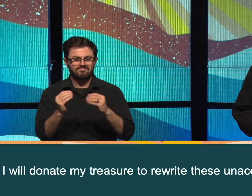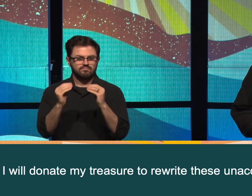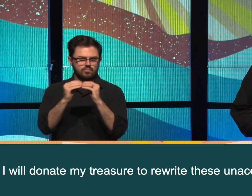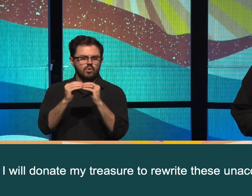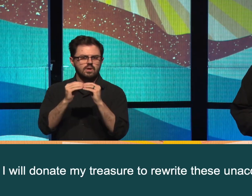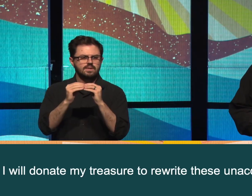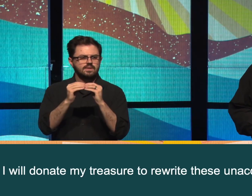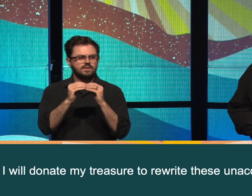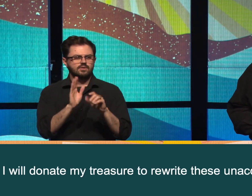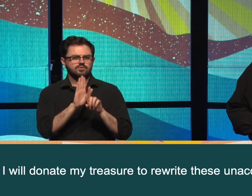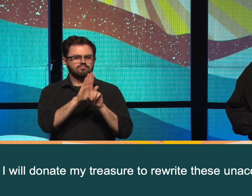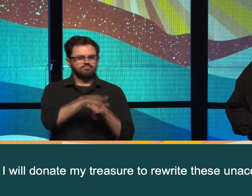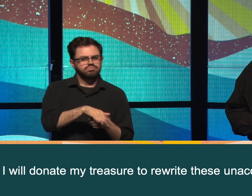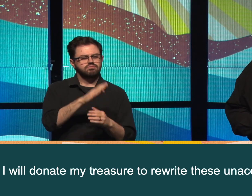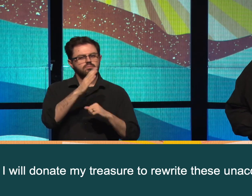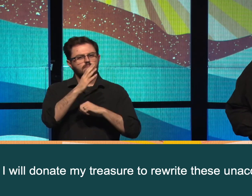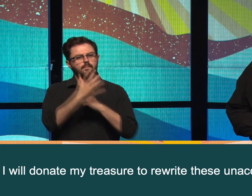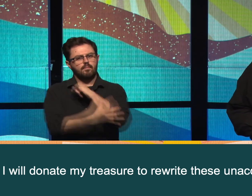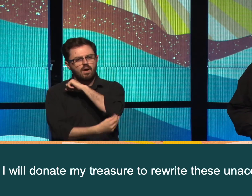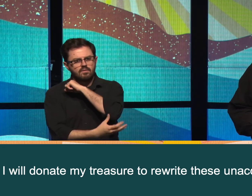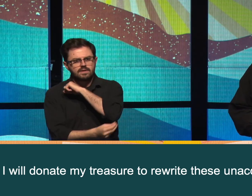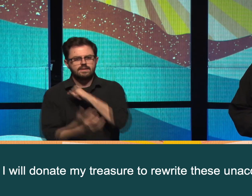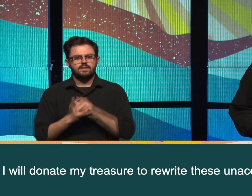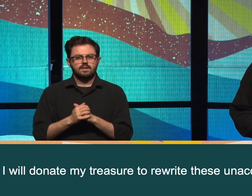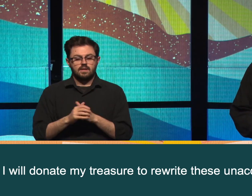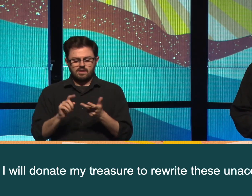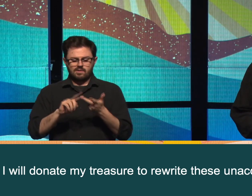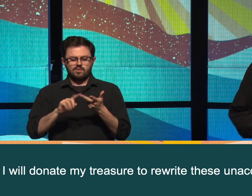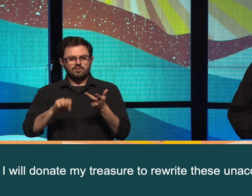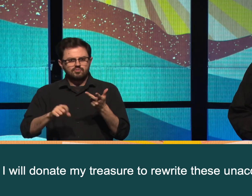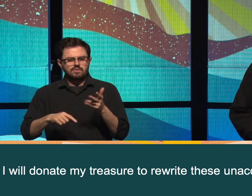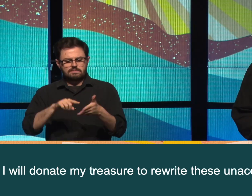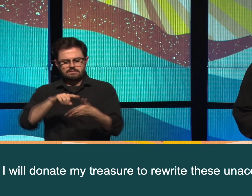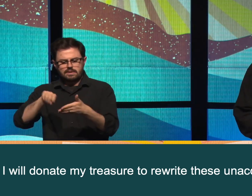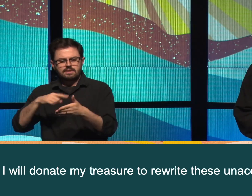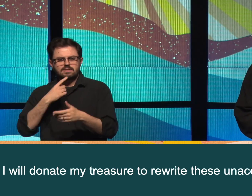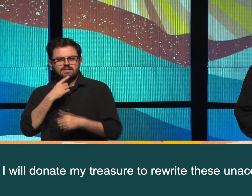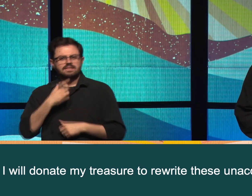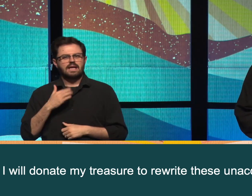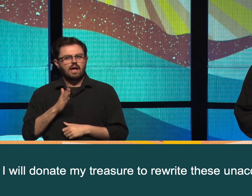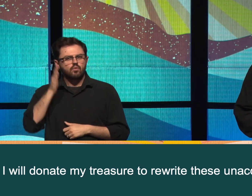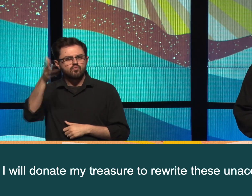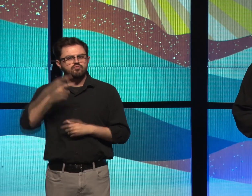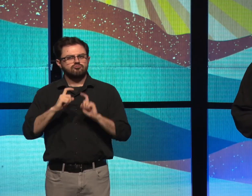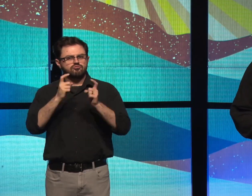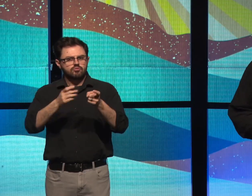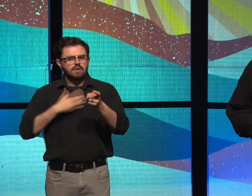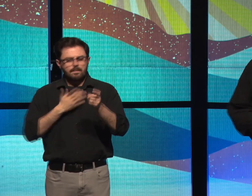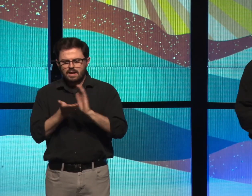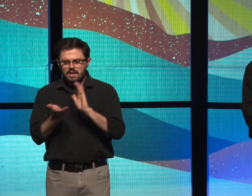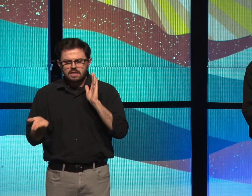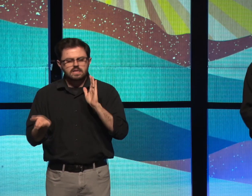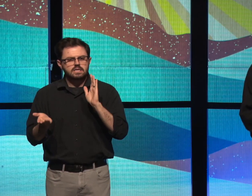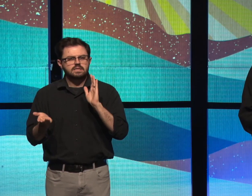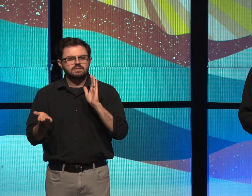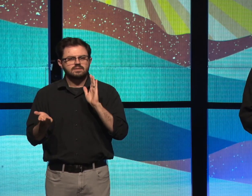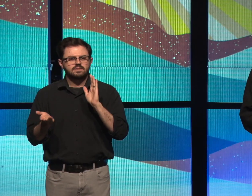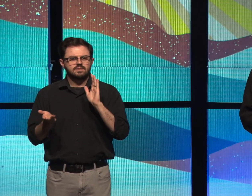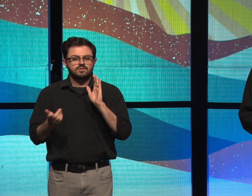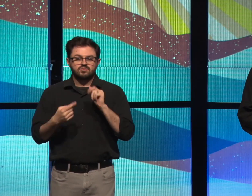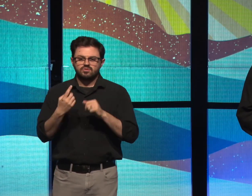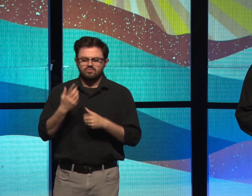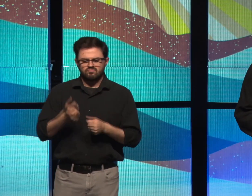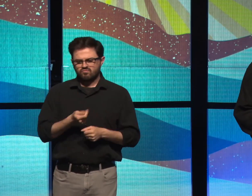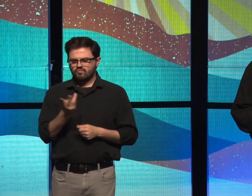there is I will donate my treasure to rewrite these unacceptable truths. And there's a bunch of different options for doing that. One is on your giving